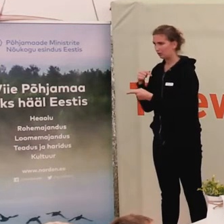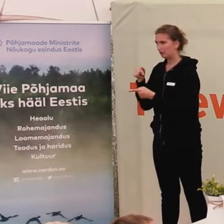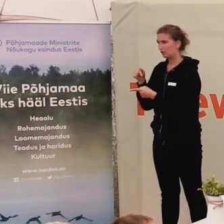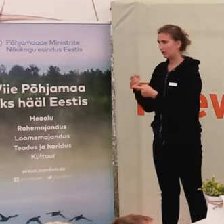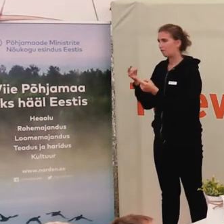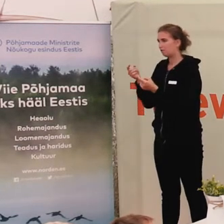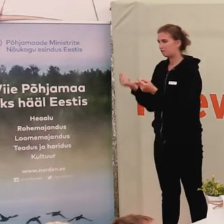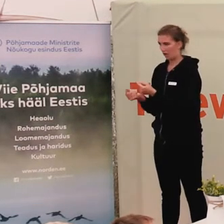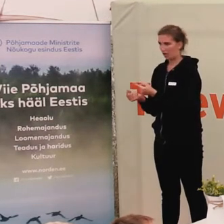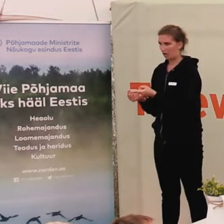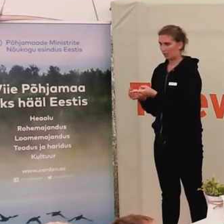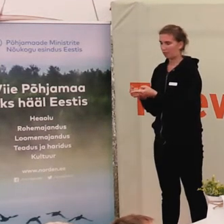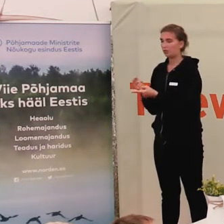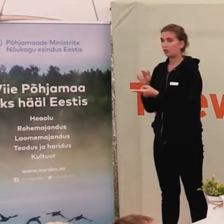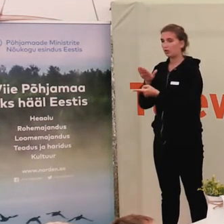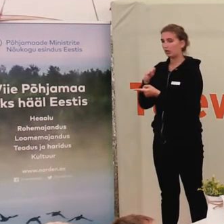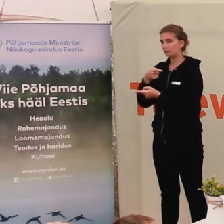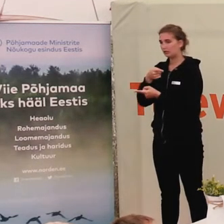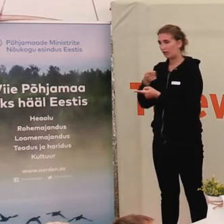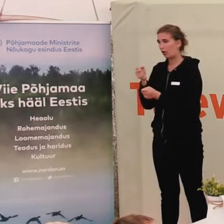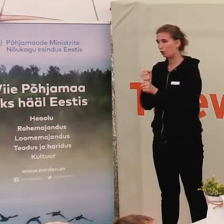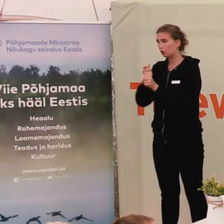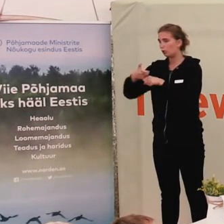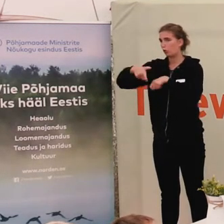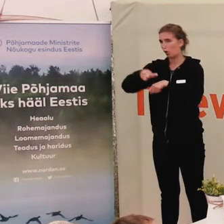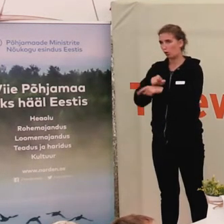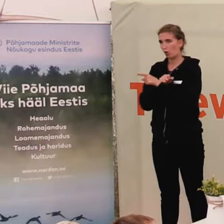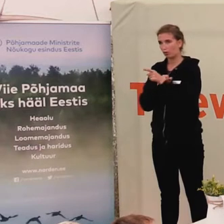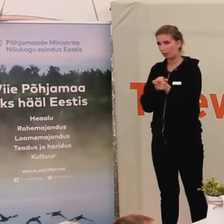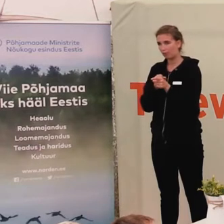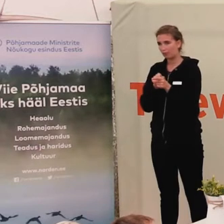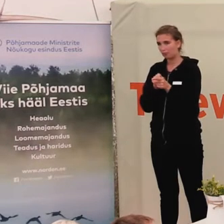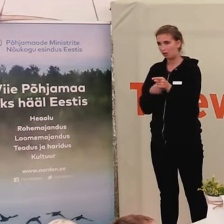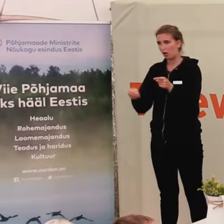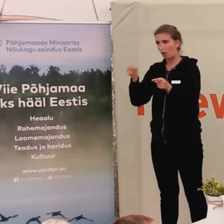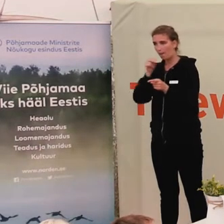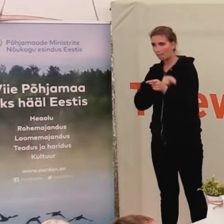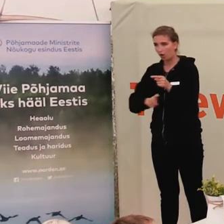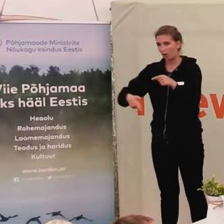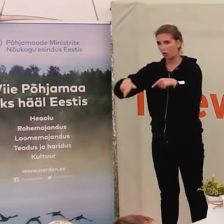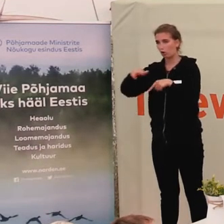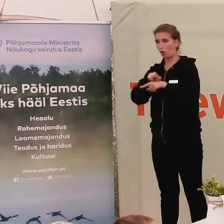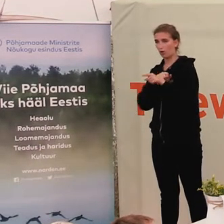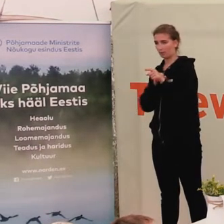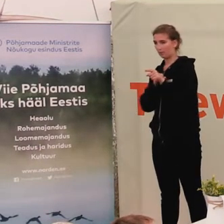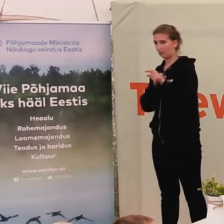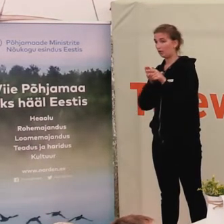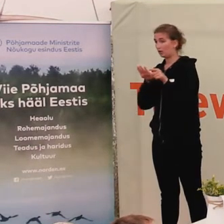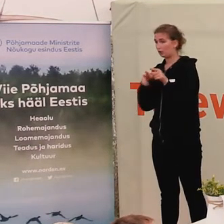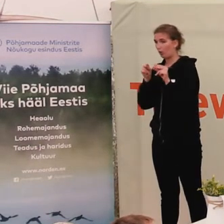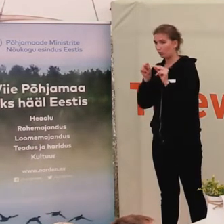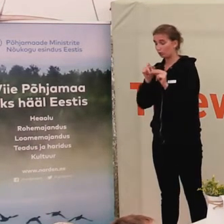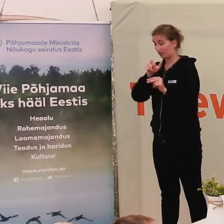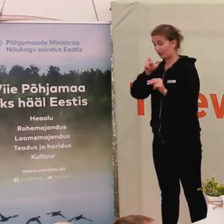so they have more jobs, they will get higher salaries, and of course when people